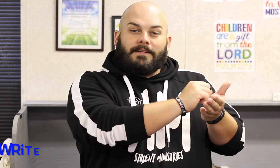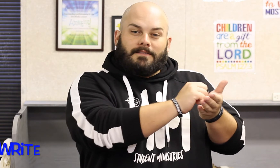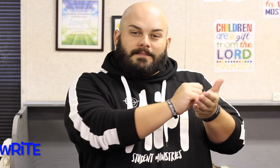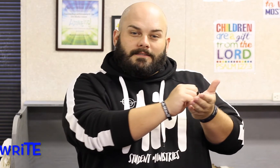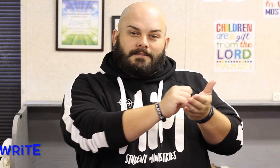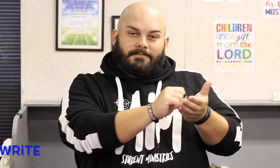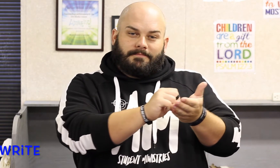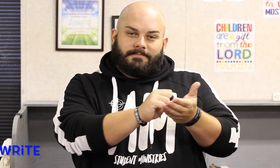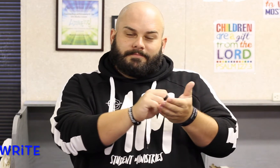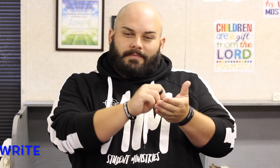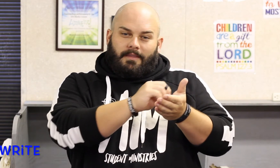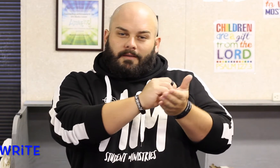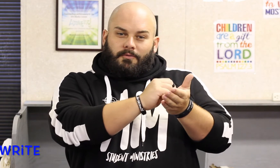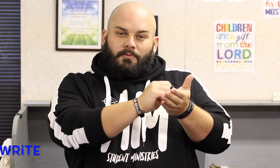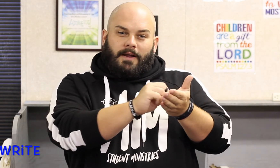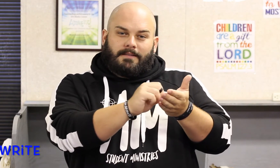Right? Right.